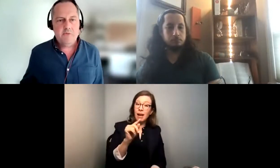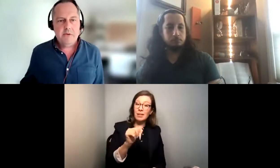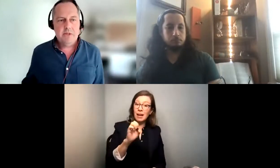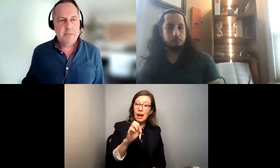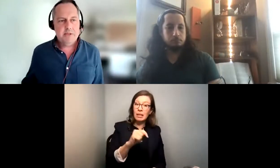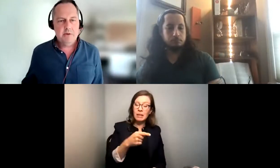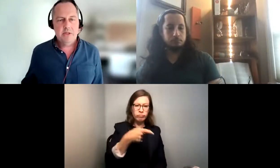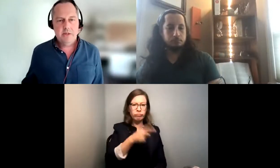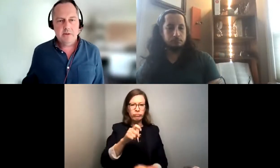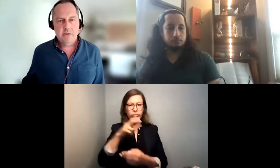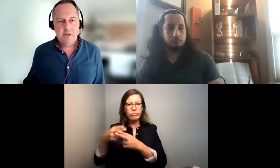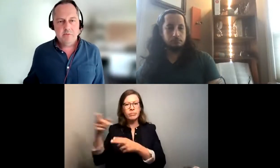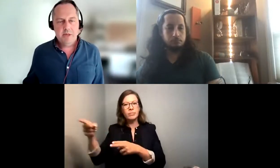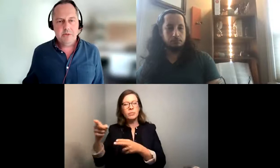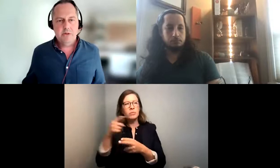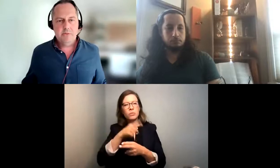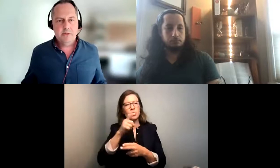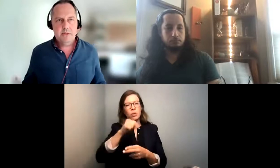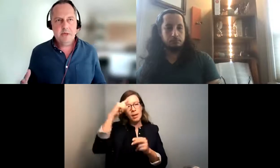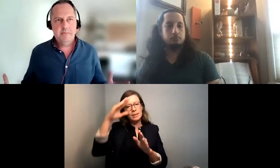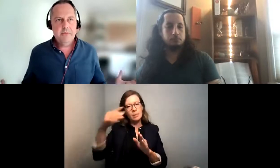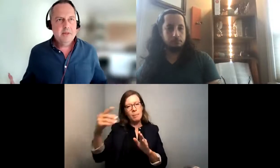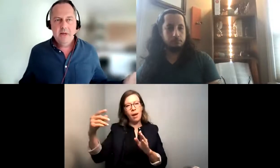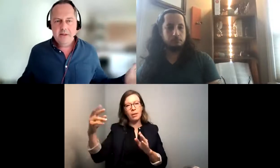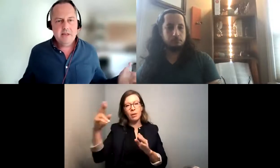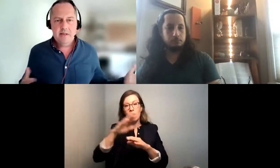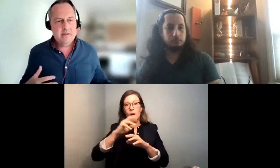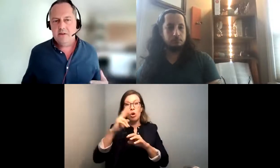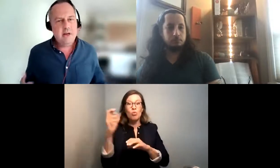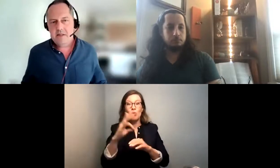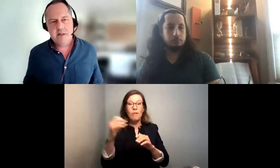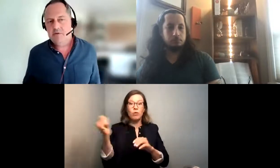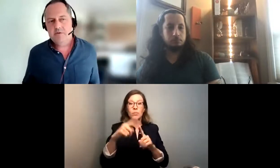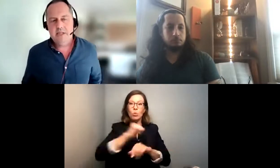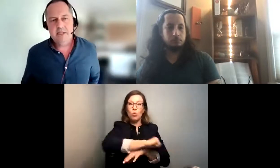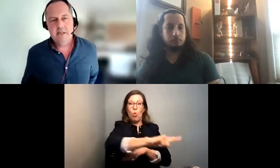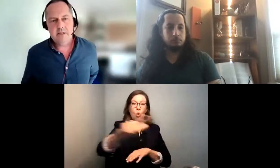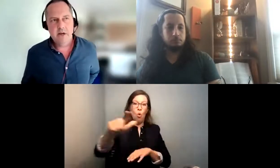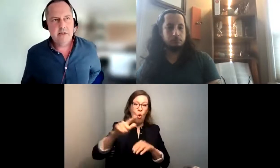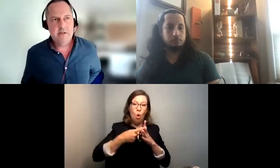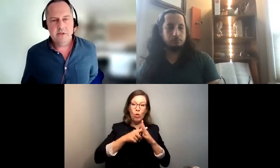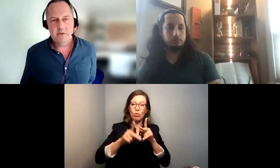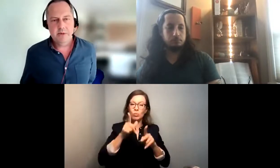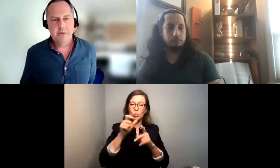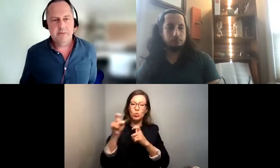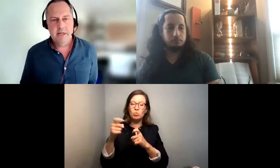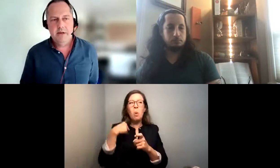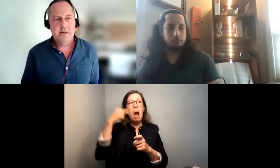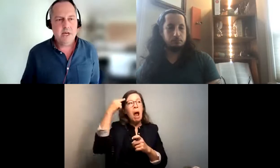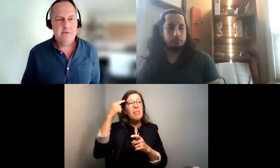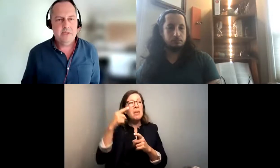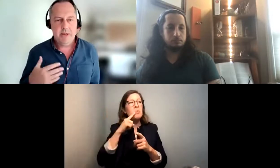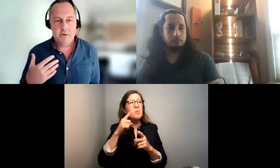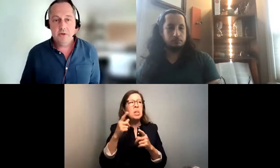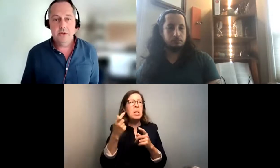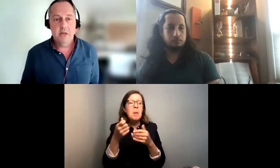have reference back to the original people that contributed. I think so. I don't really see that it's got anything to do with people being hearing or